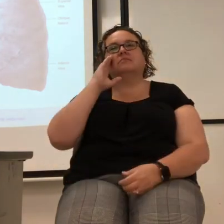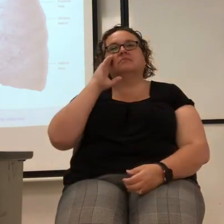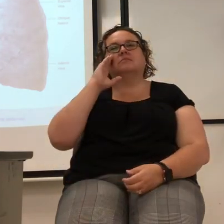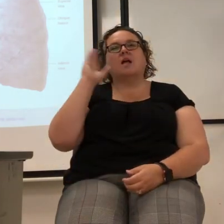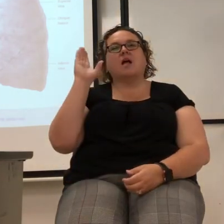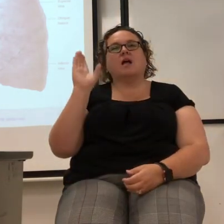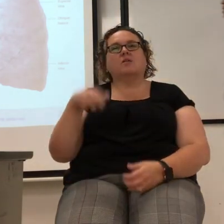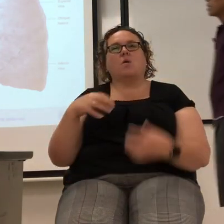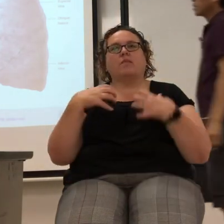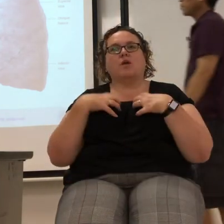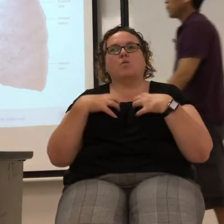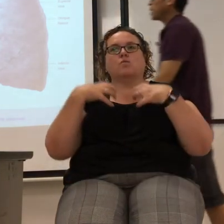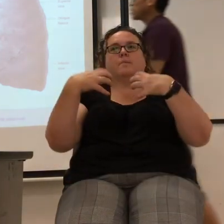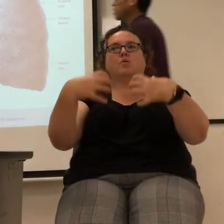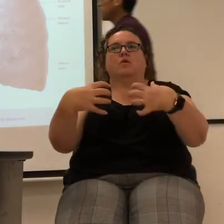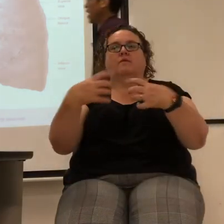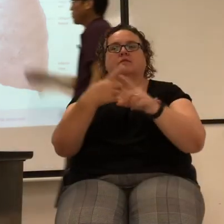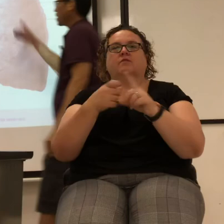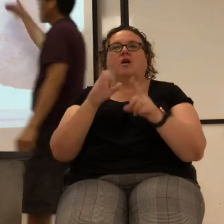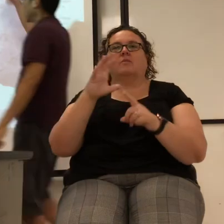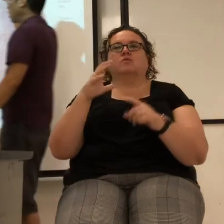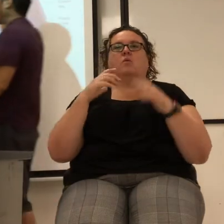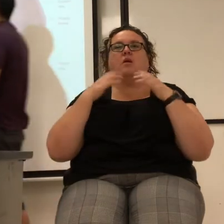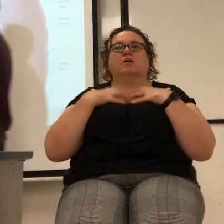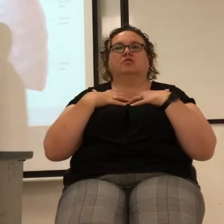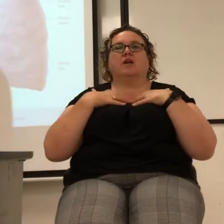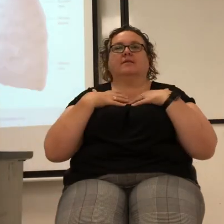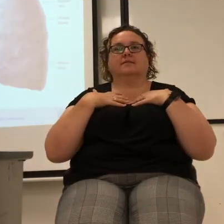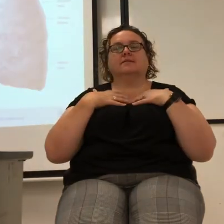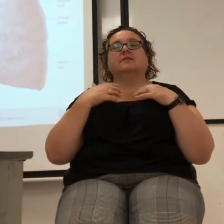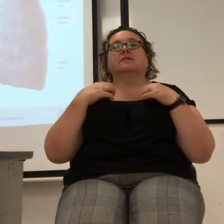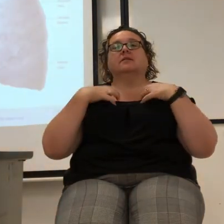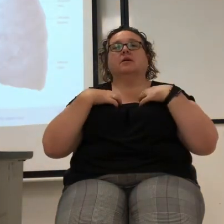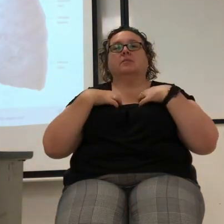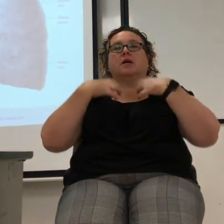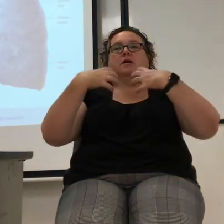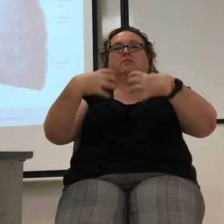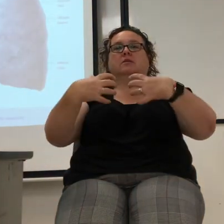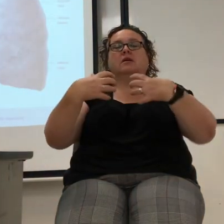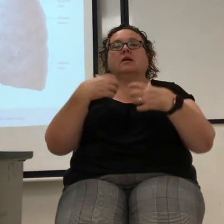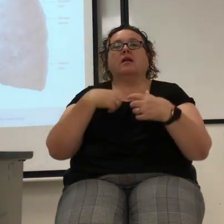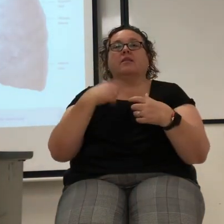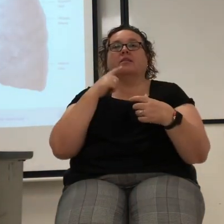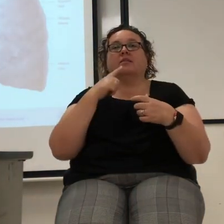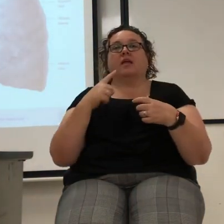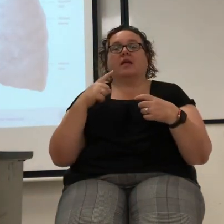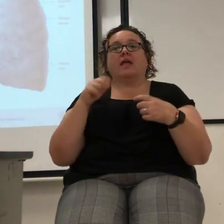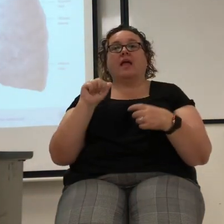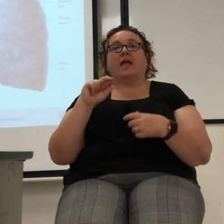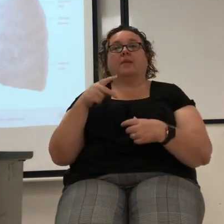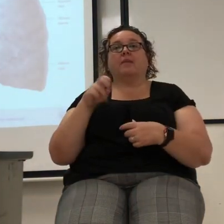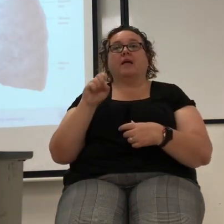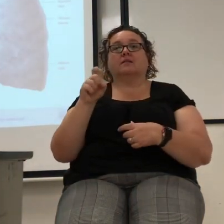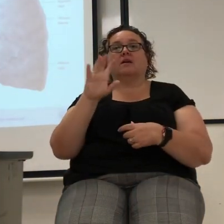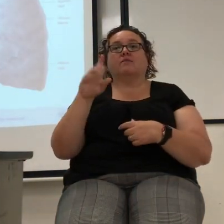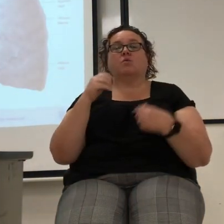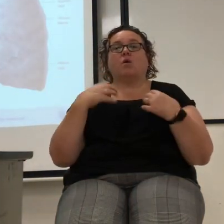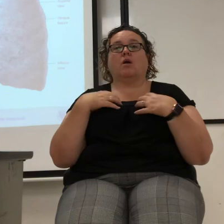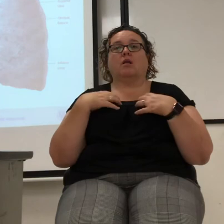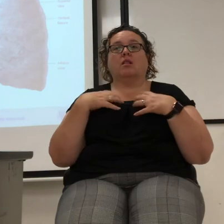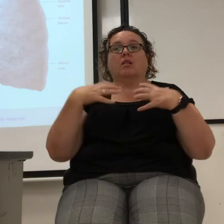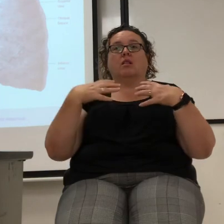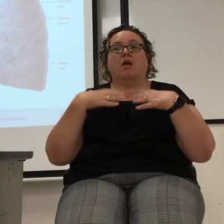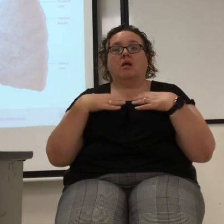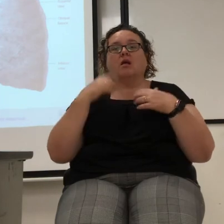From the chest cavity, but basically the apex of the lung, as you breathe in, the apex of the lung rises